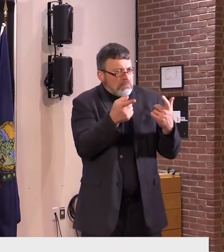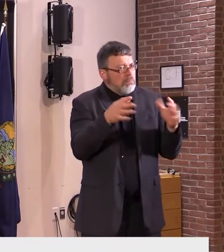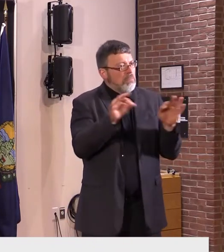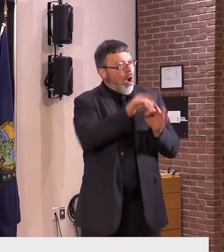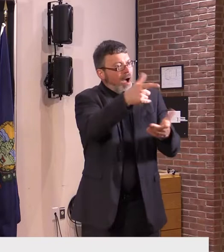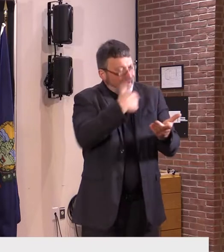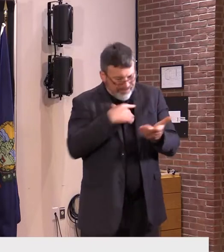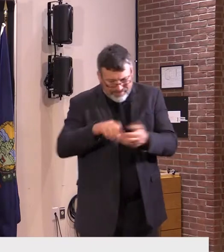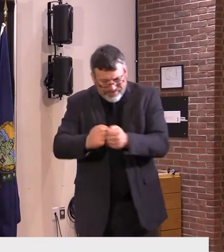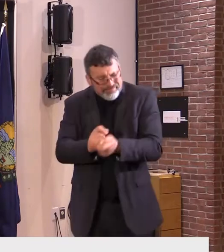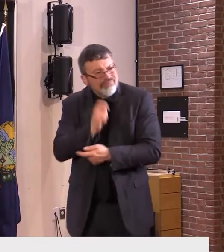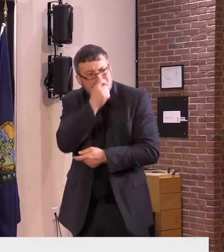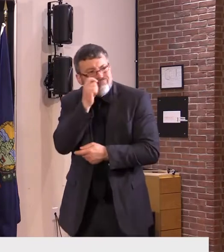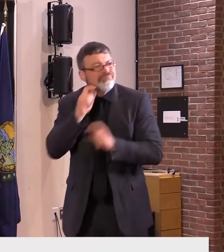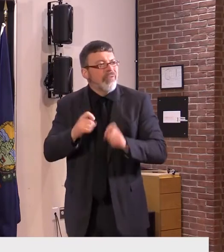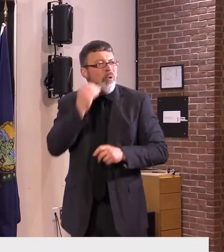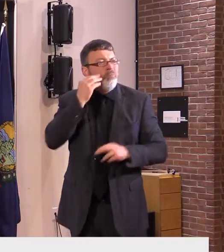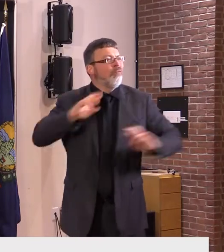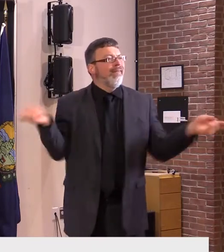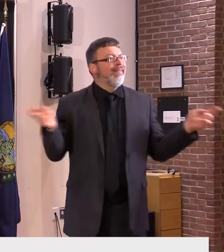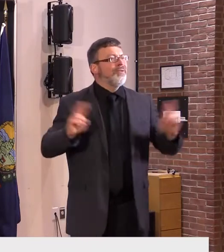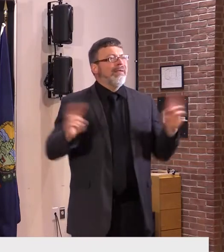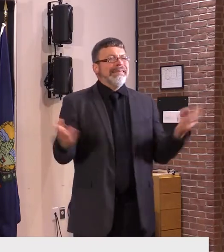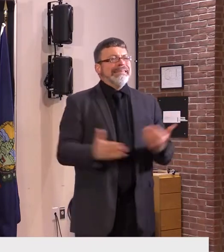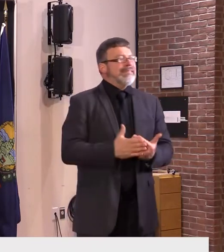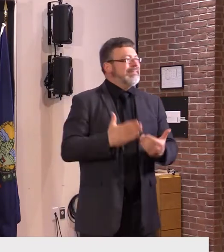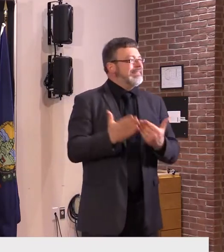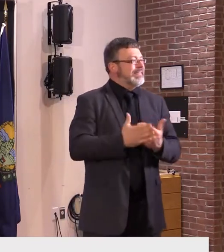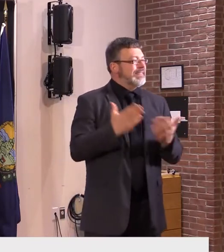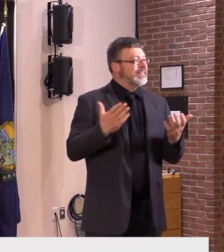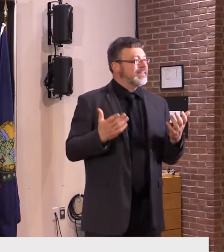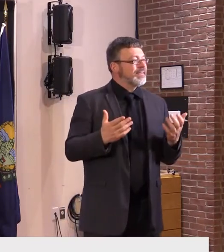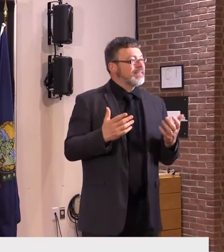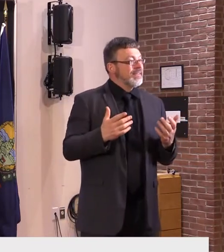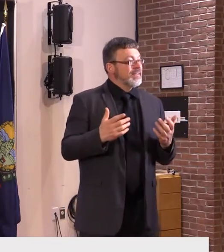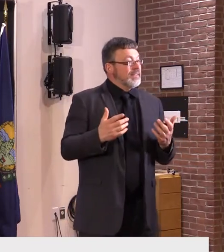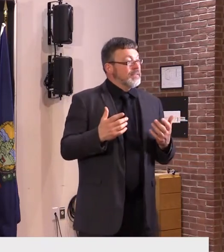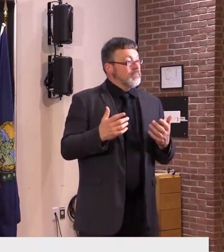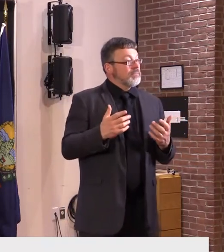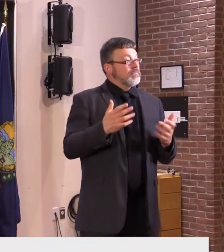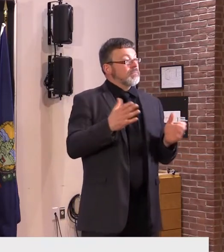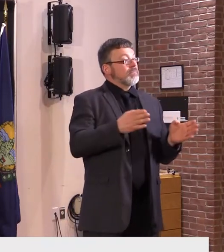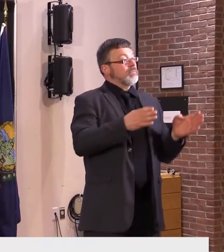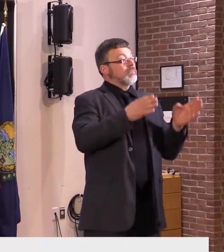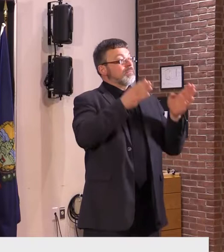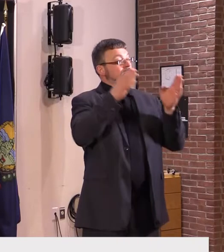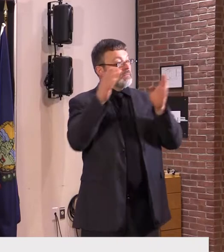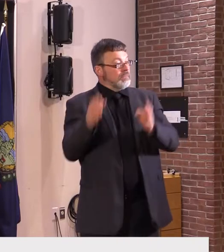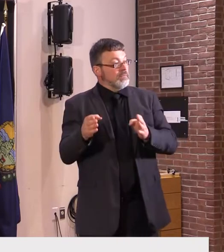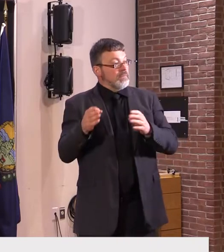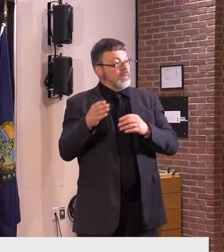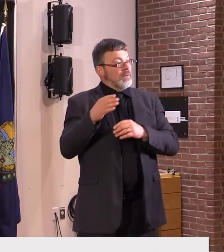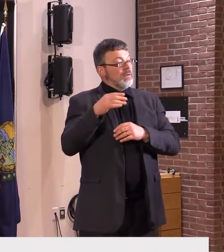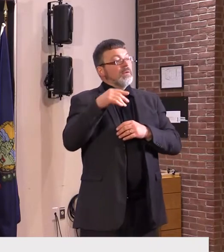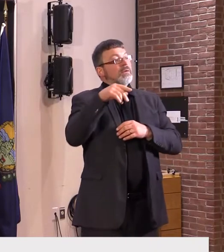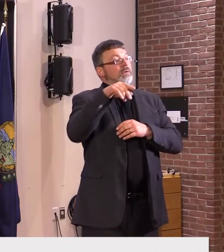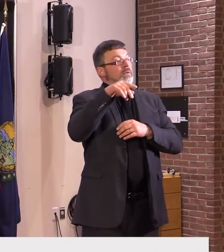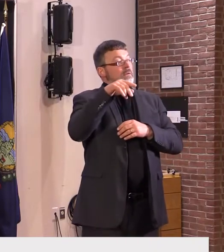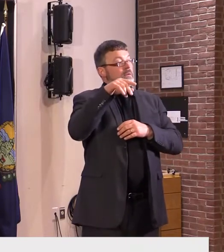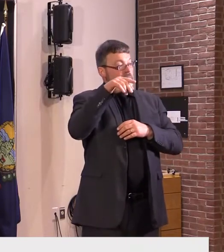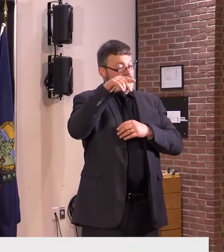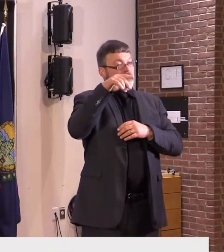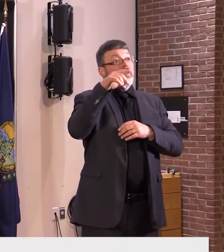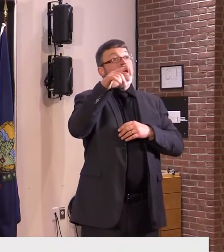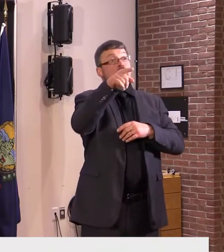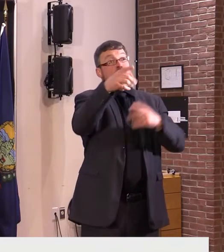COVID.gov. You can also make an appointment here in Vermont to pick up tests at a state-run site through the end of